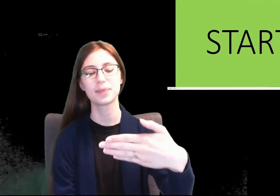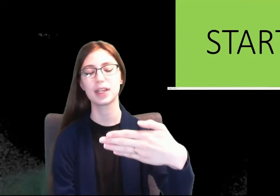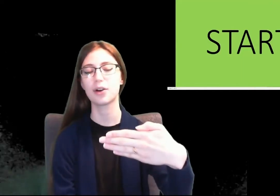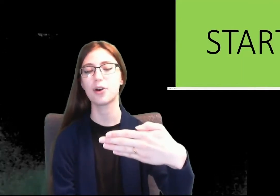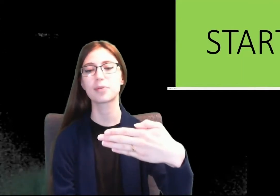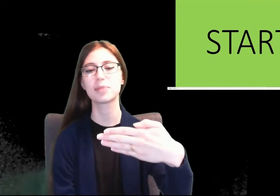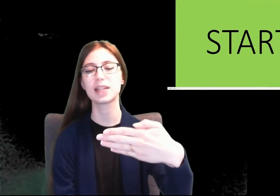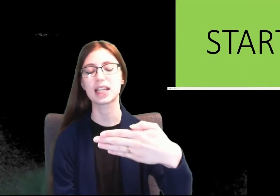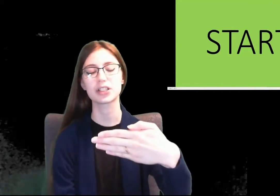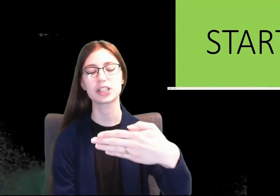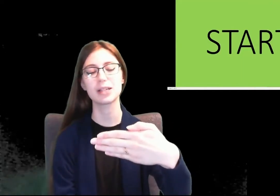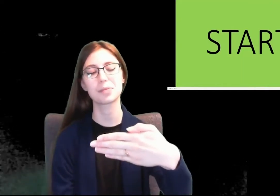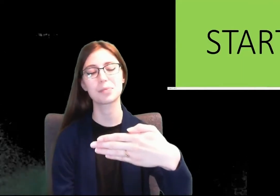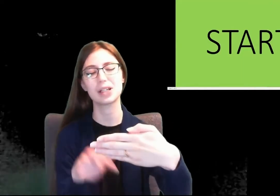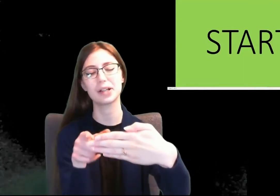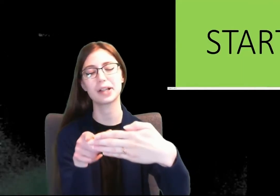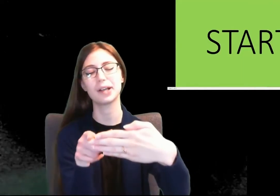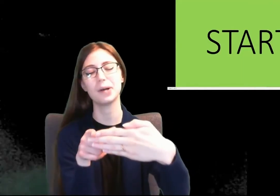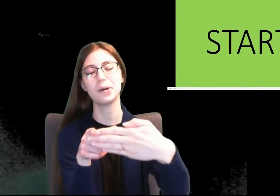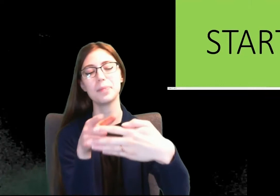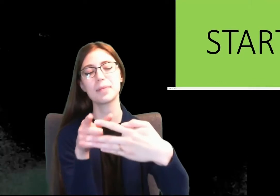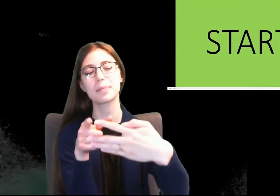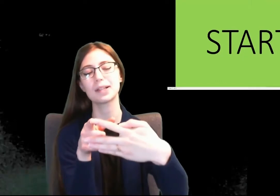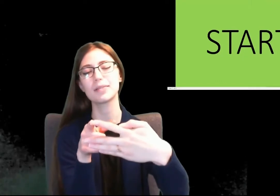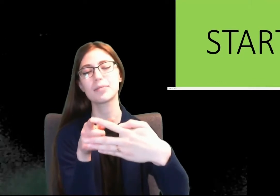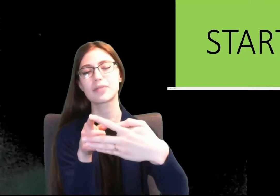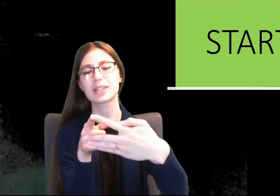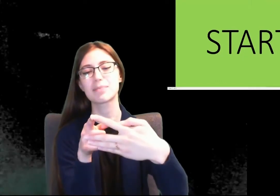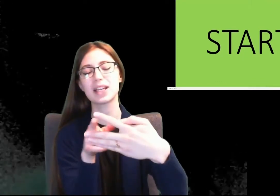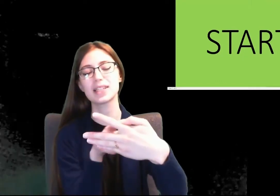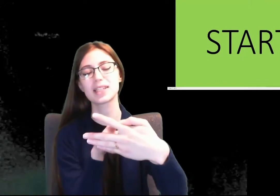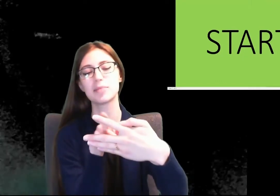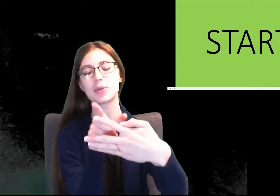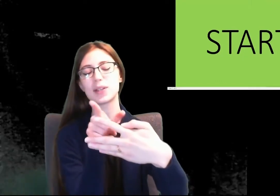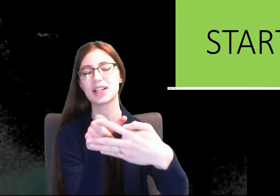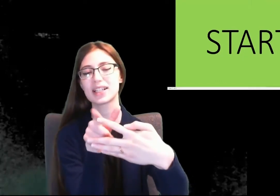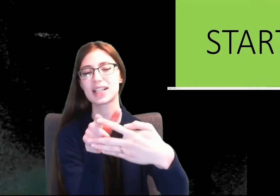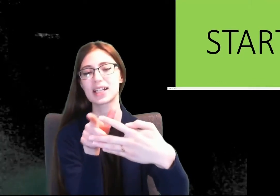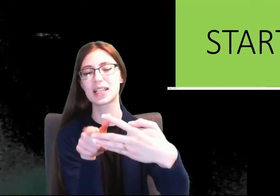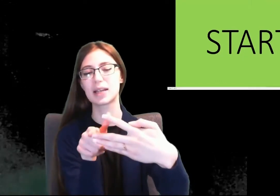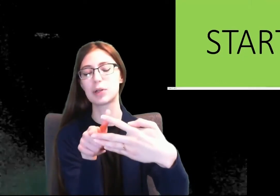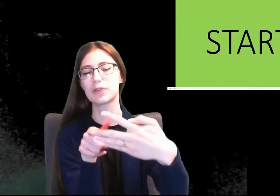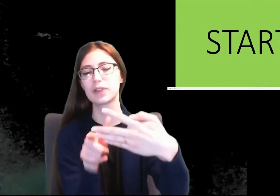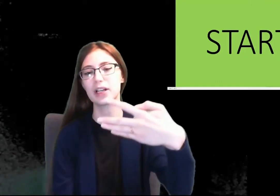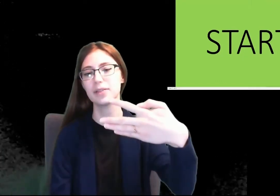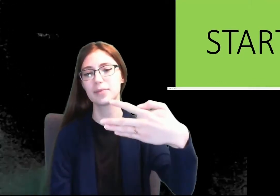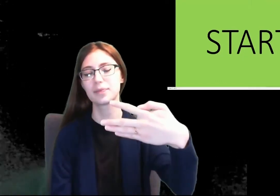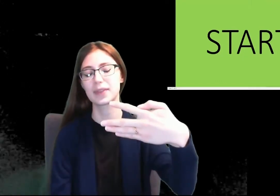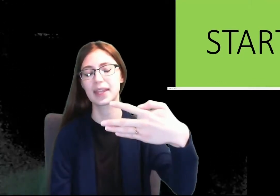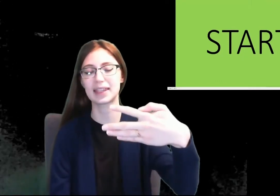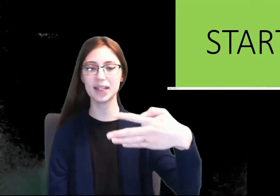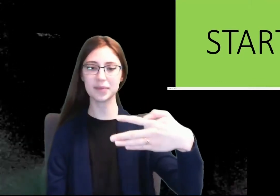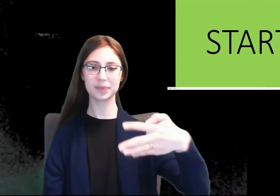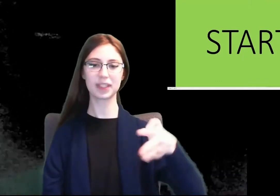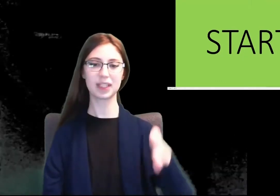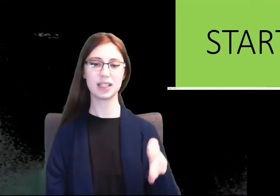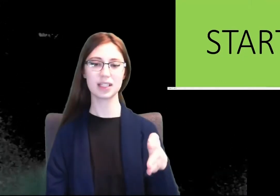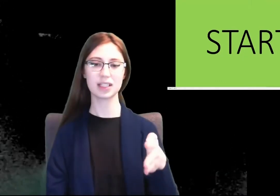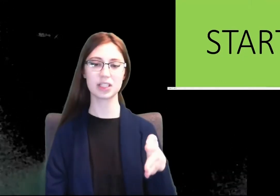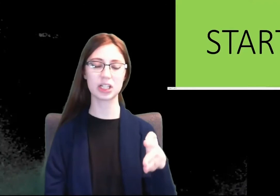an open B hand shape, but you're going to open up a little bit of a space in between your index and middle finger, like that. Turn it